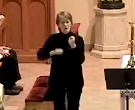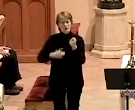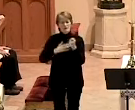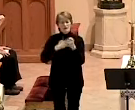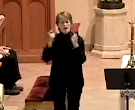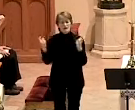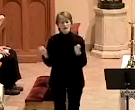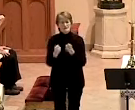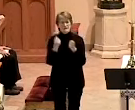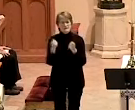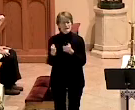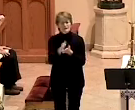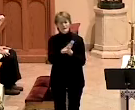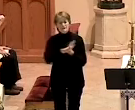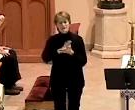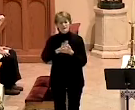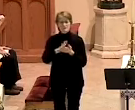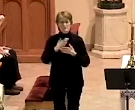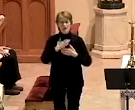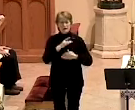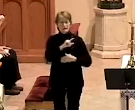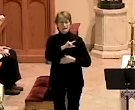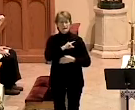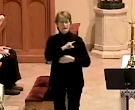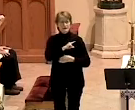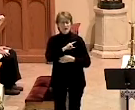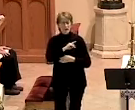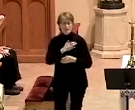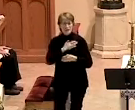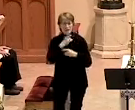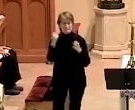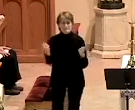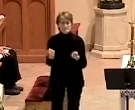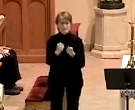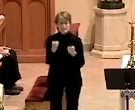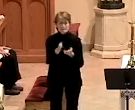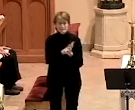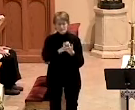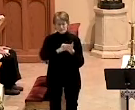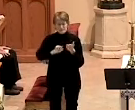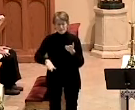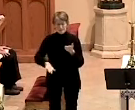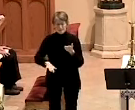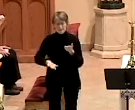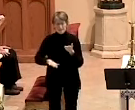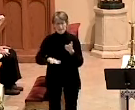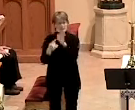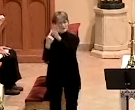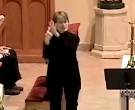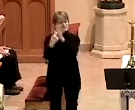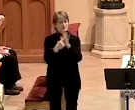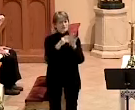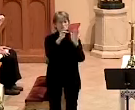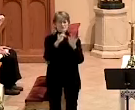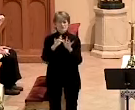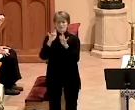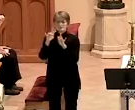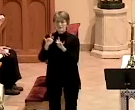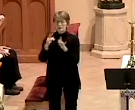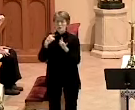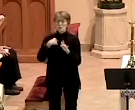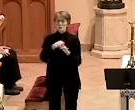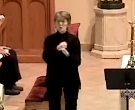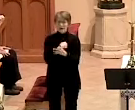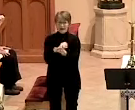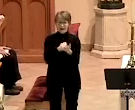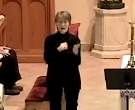offense. Thoroughly wash me from my guilt, and of my sin, cleanse me. Be merciful, O Lord, for we